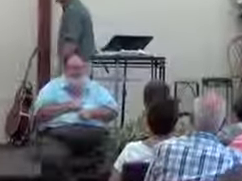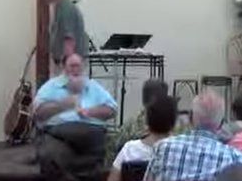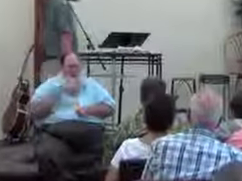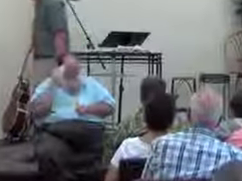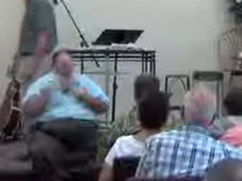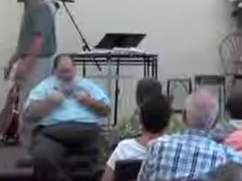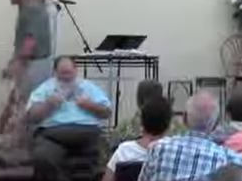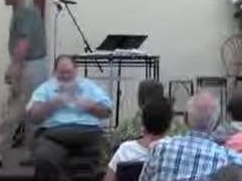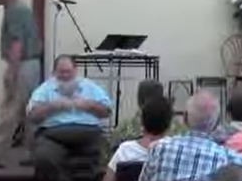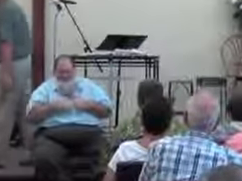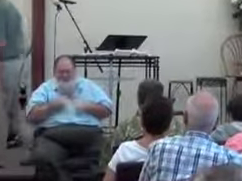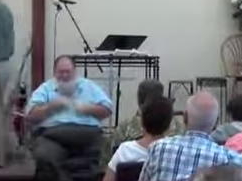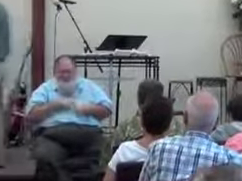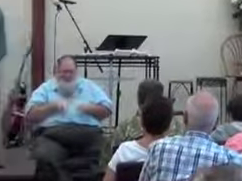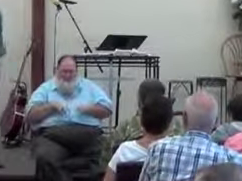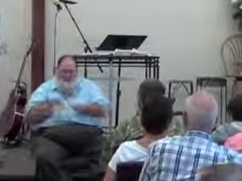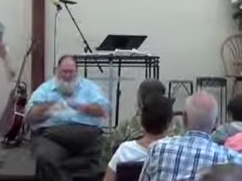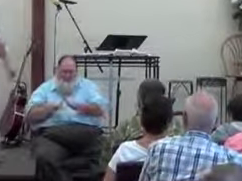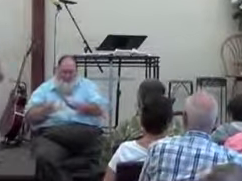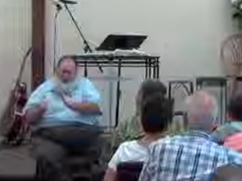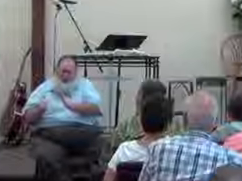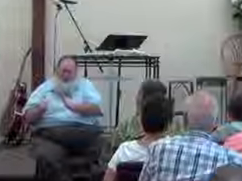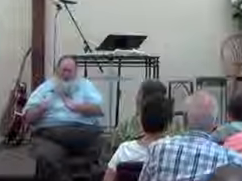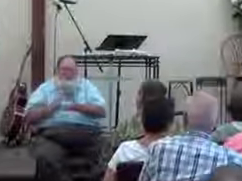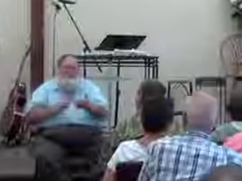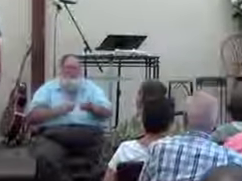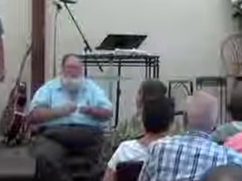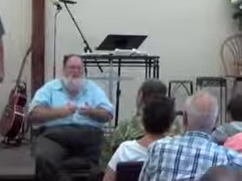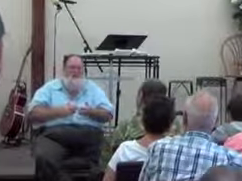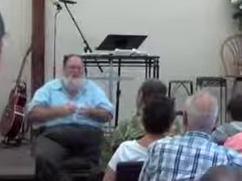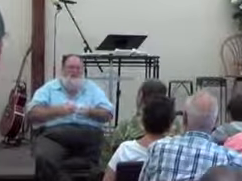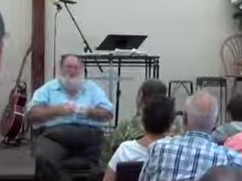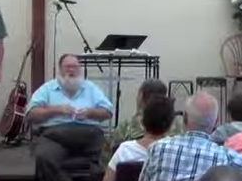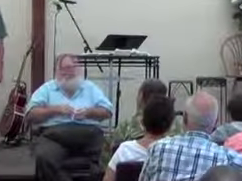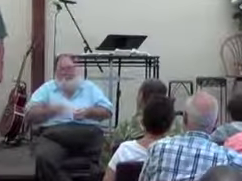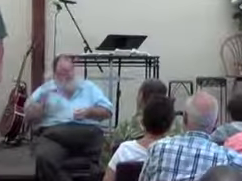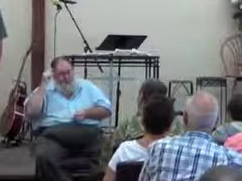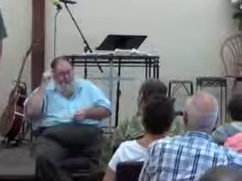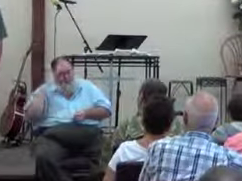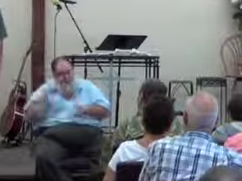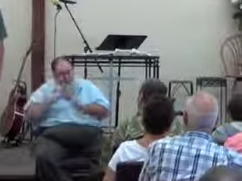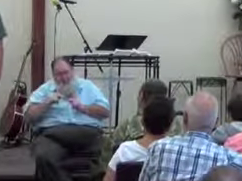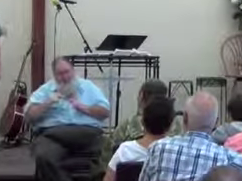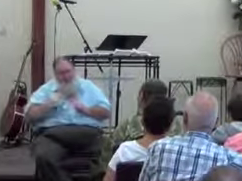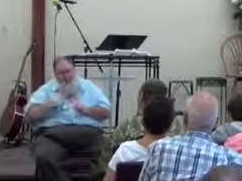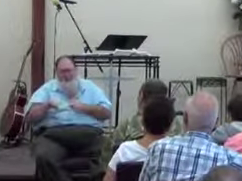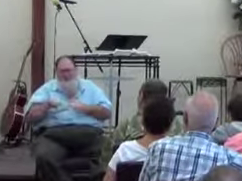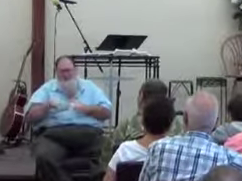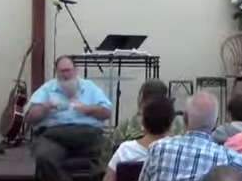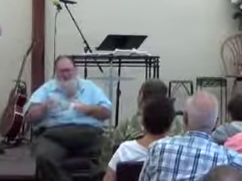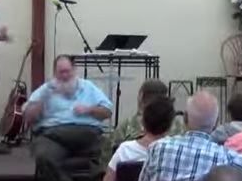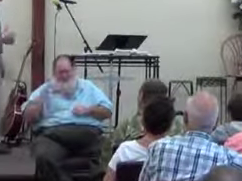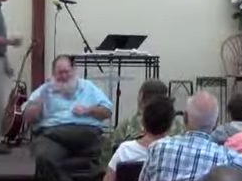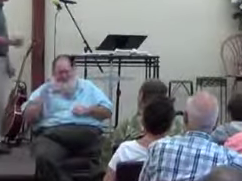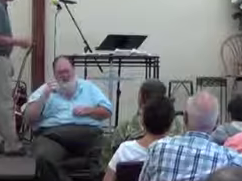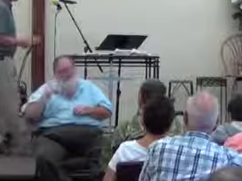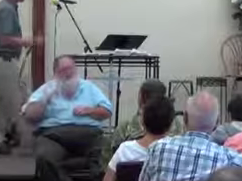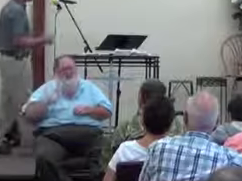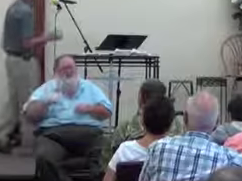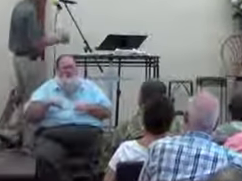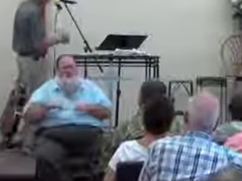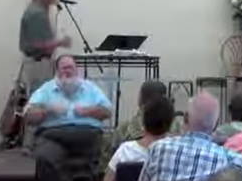we've strayed, and some of our politicians have done some crazy stuff to turn away from God. But, you know, we continue to